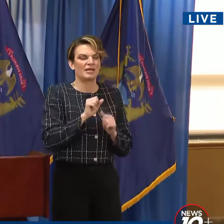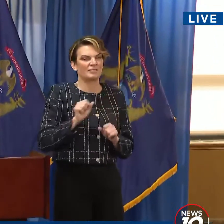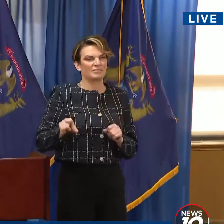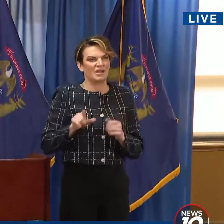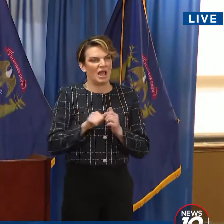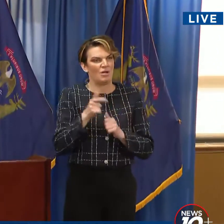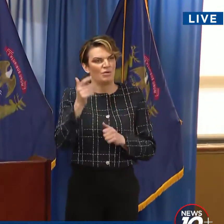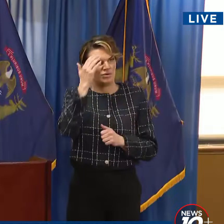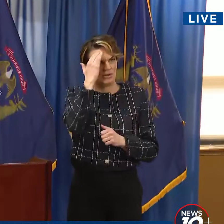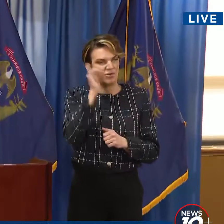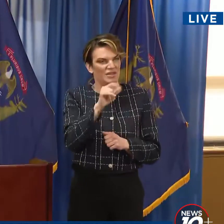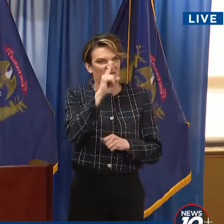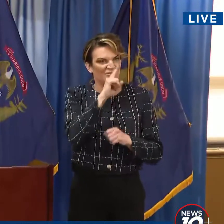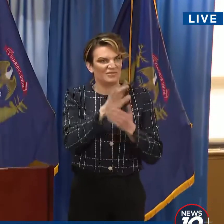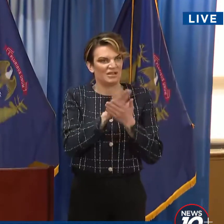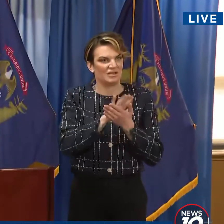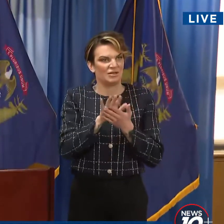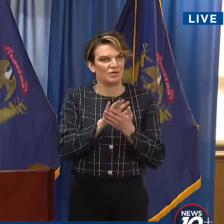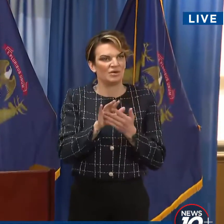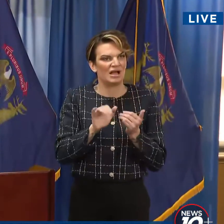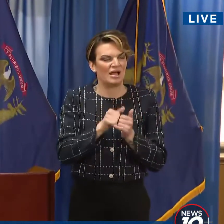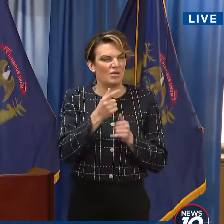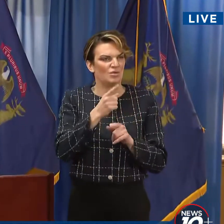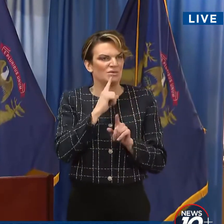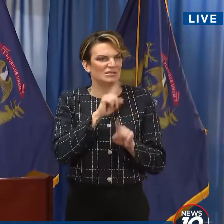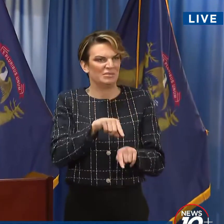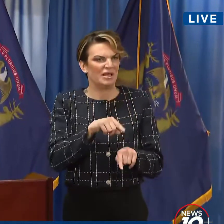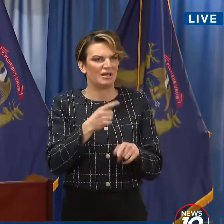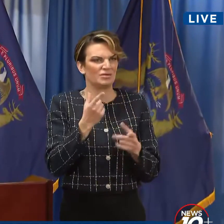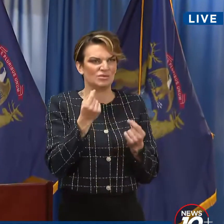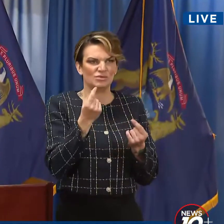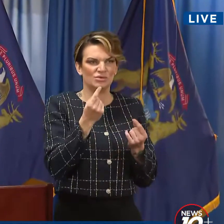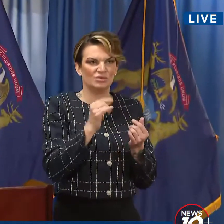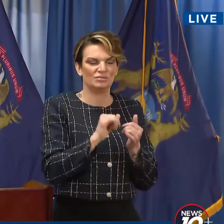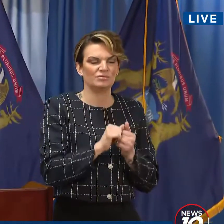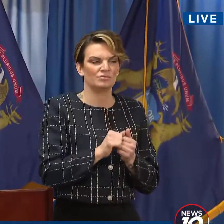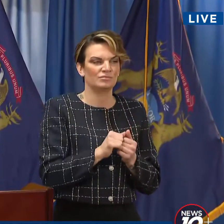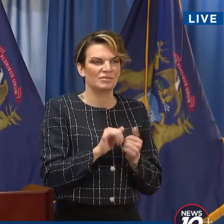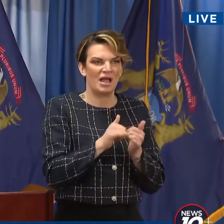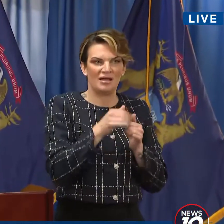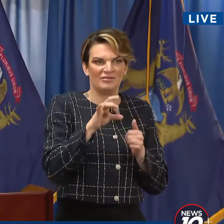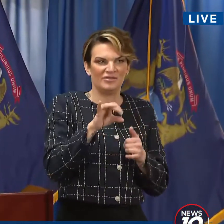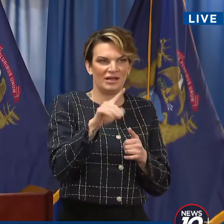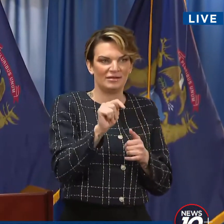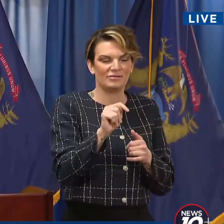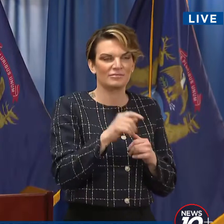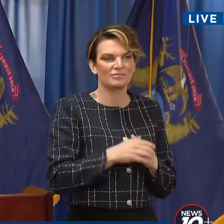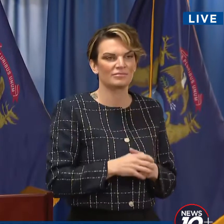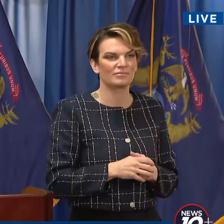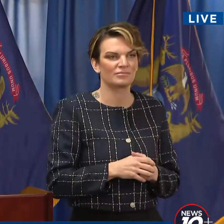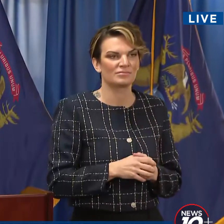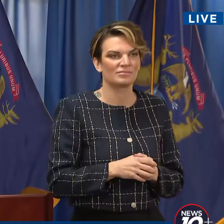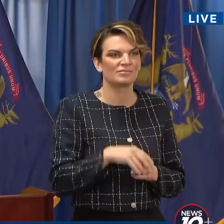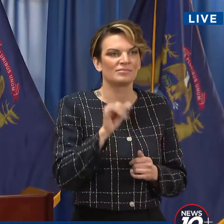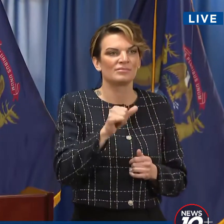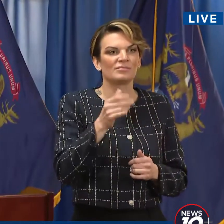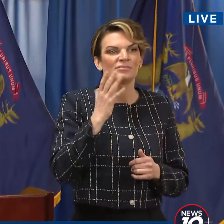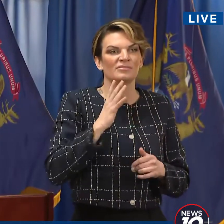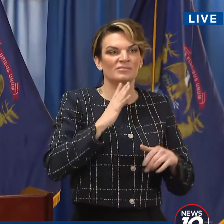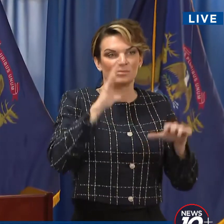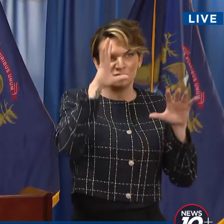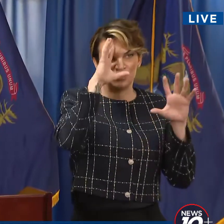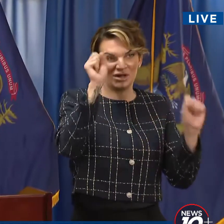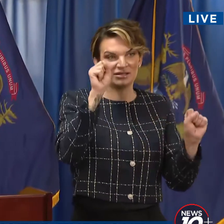you processed that, and then how you ultimately responded to it. And then second part, somewhat related, former president comes out with